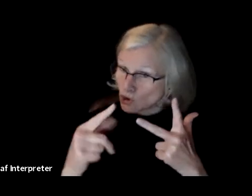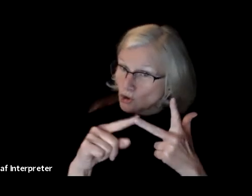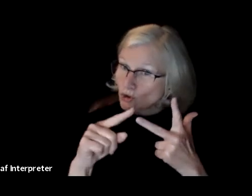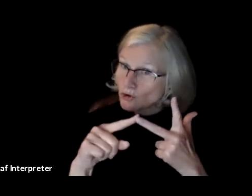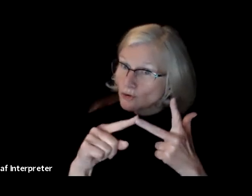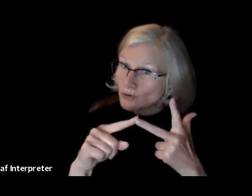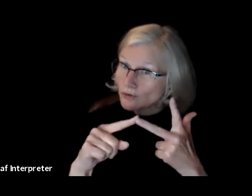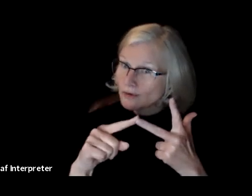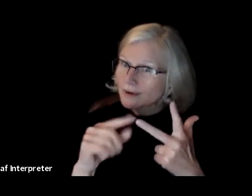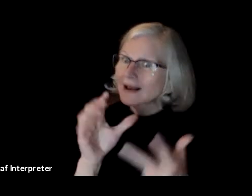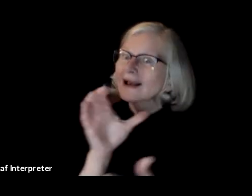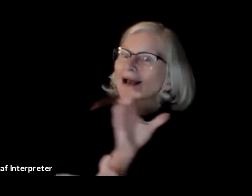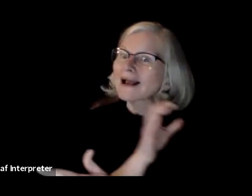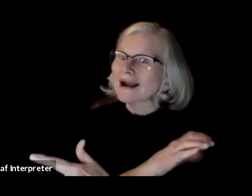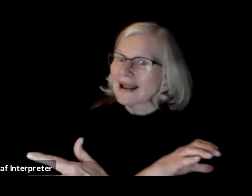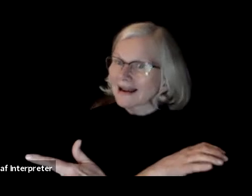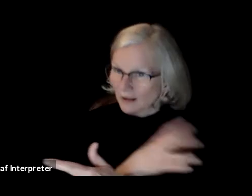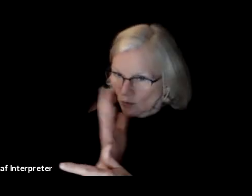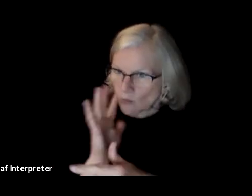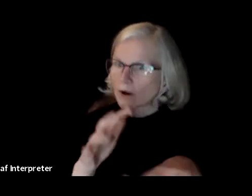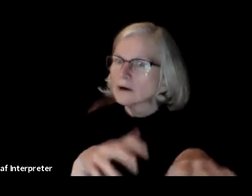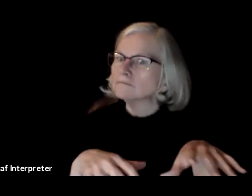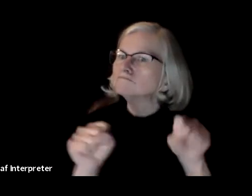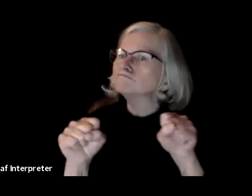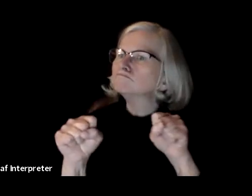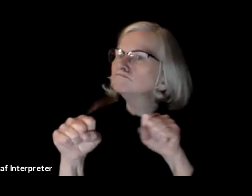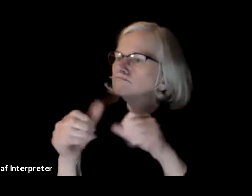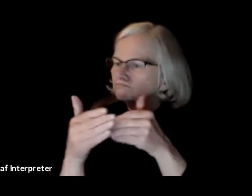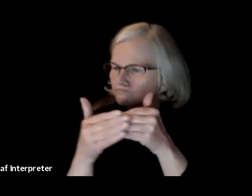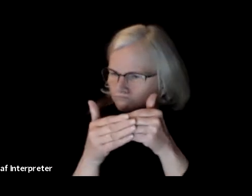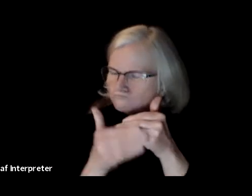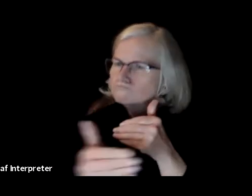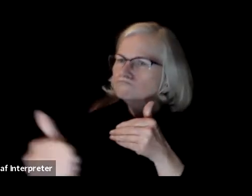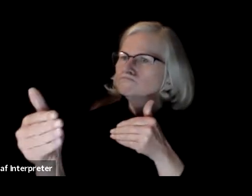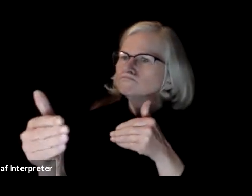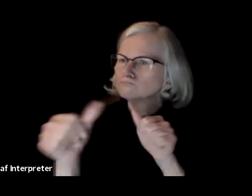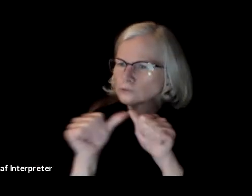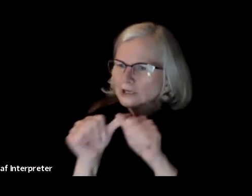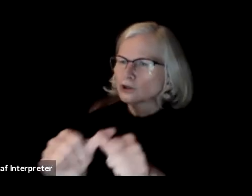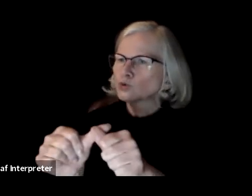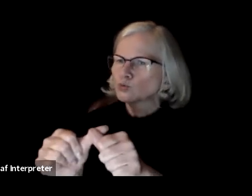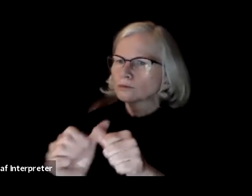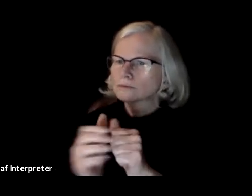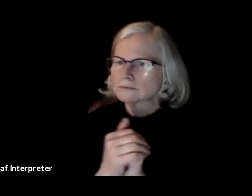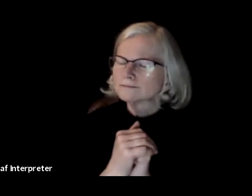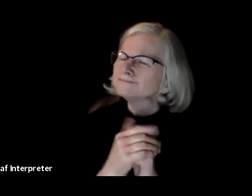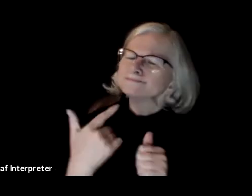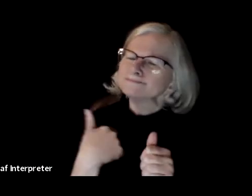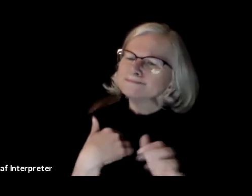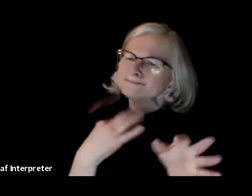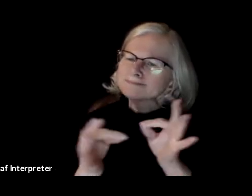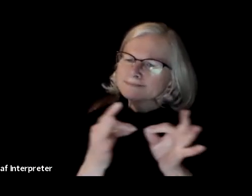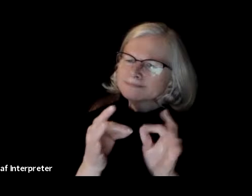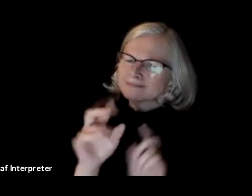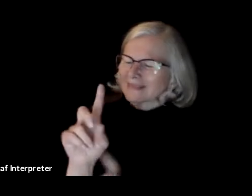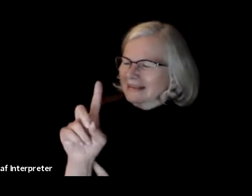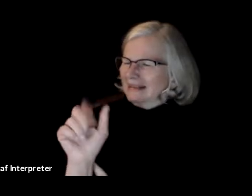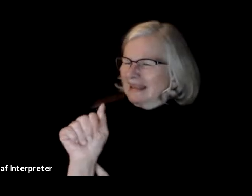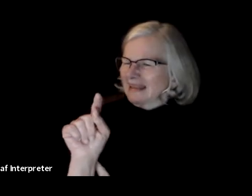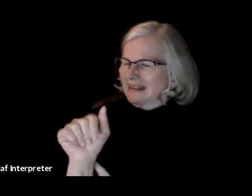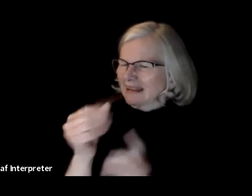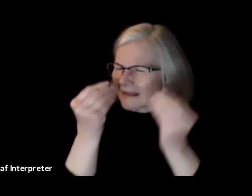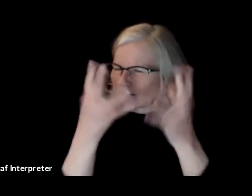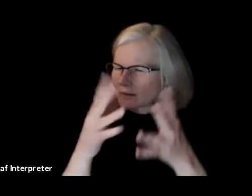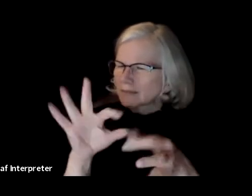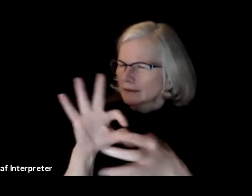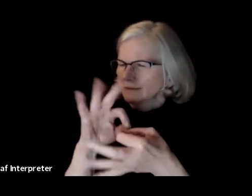ahead. I also want to provide data on current COVID-19 status in long-term care facilities.